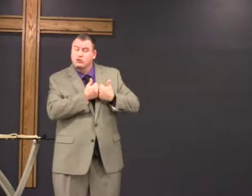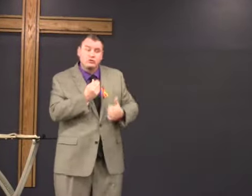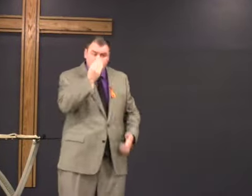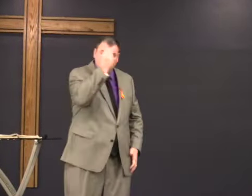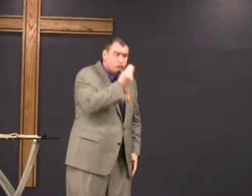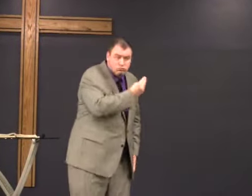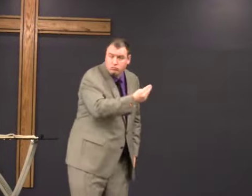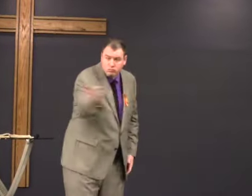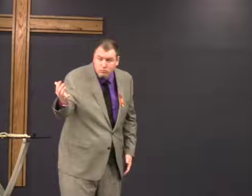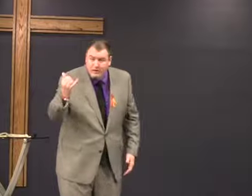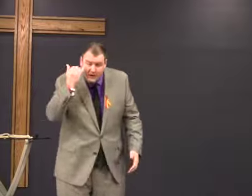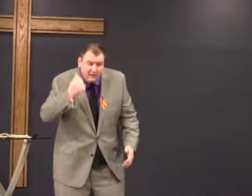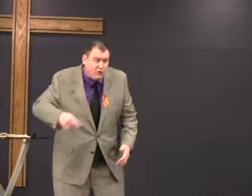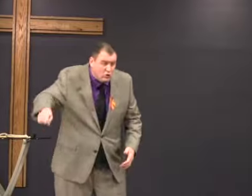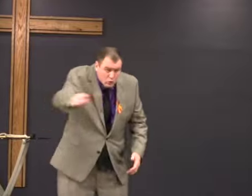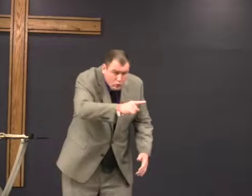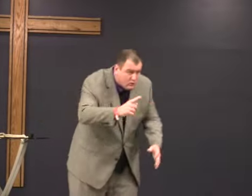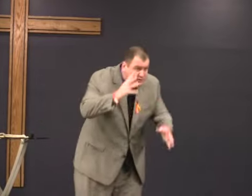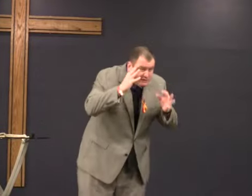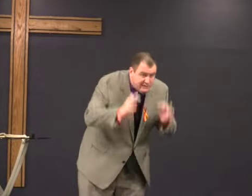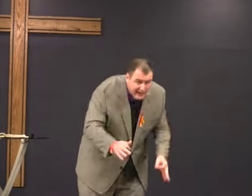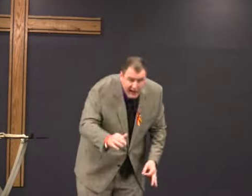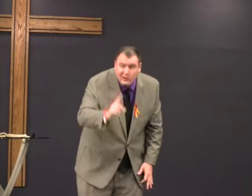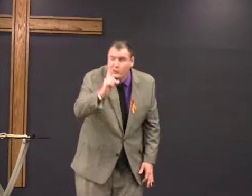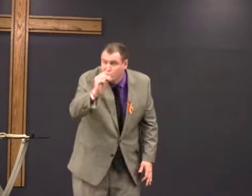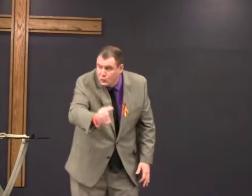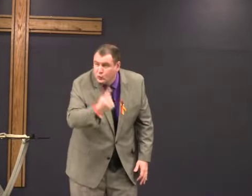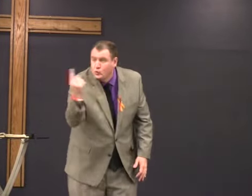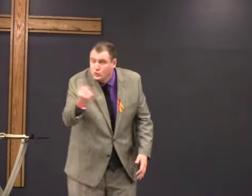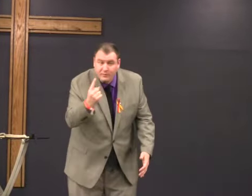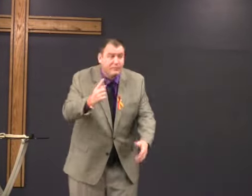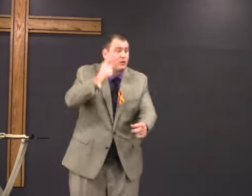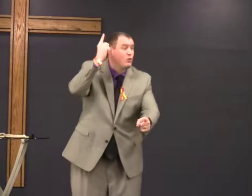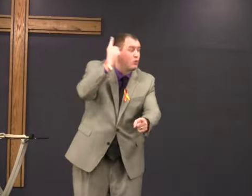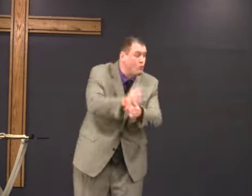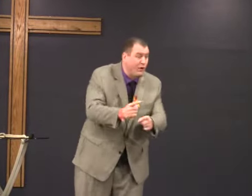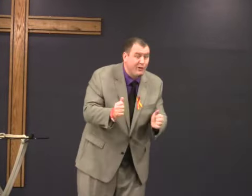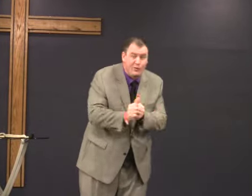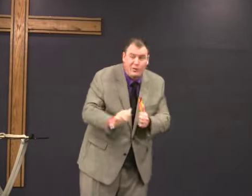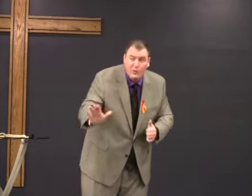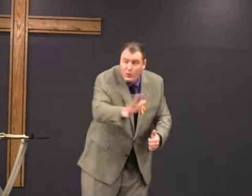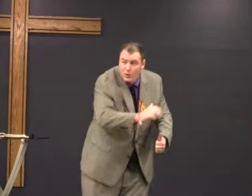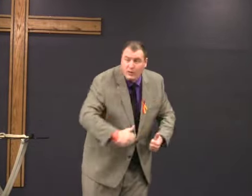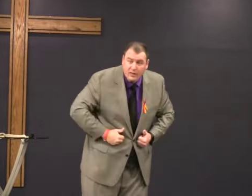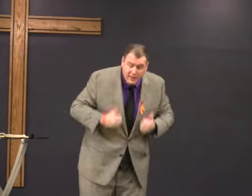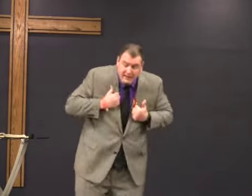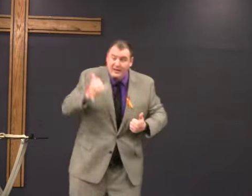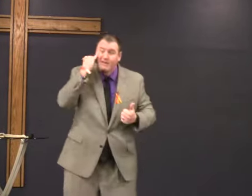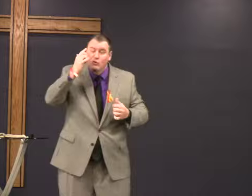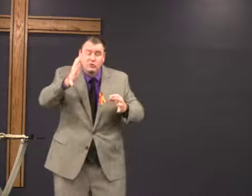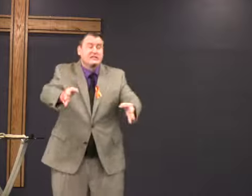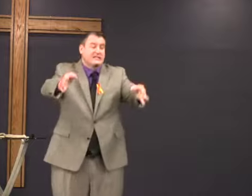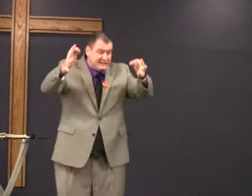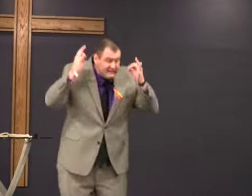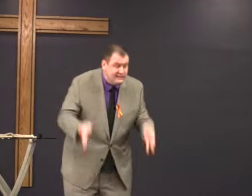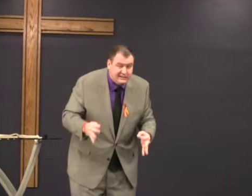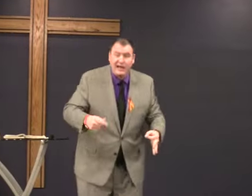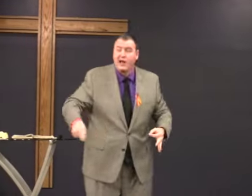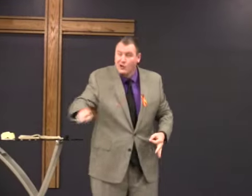this is a challenge for Nehemiah. You know, if you have made a decision to do something right with your